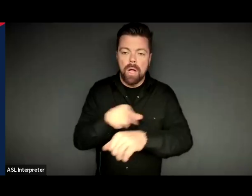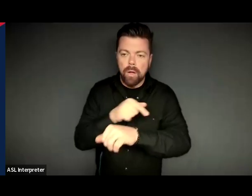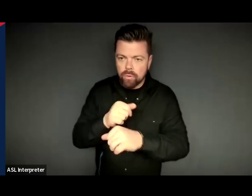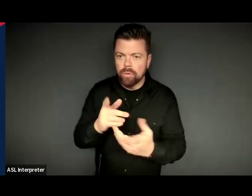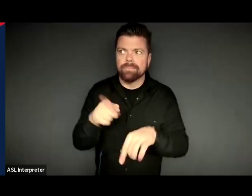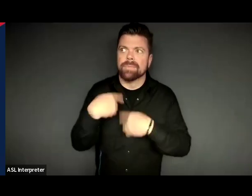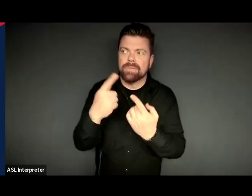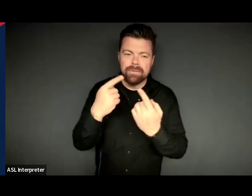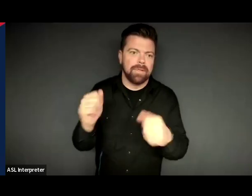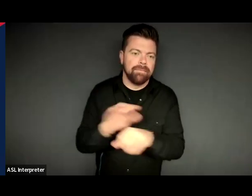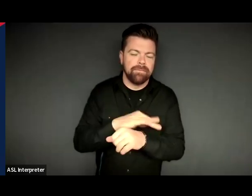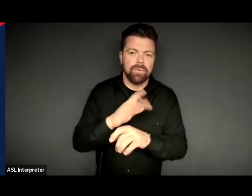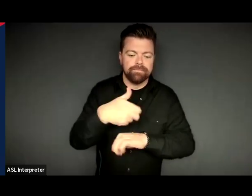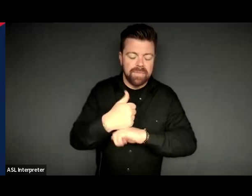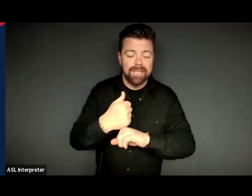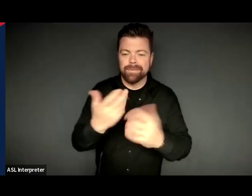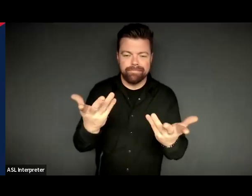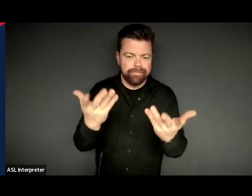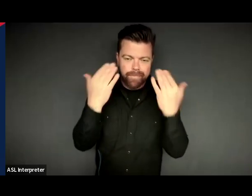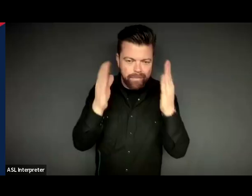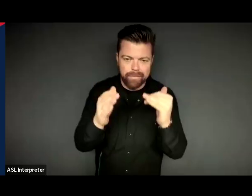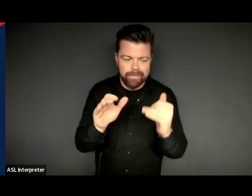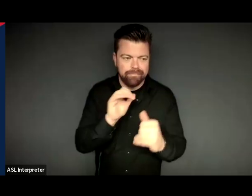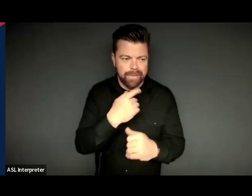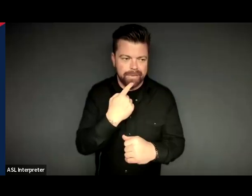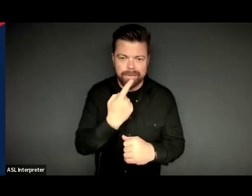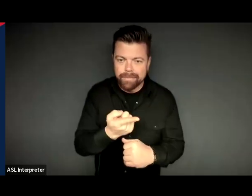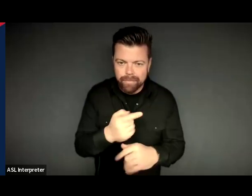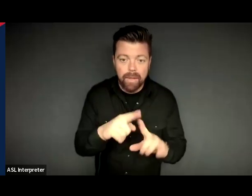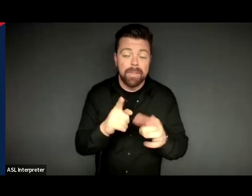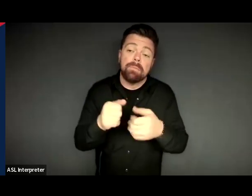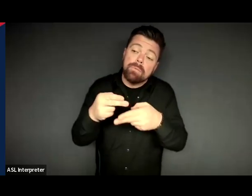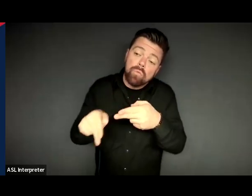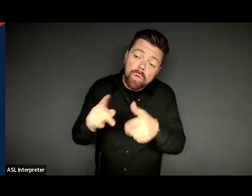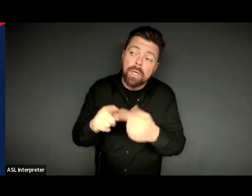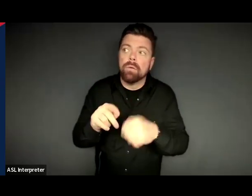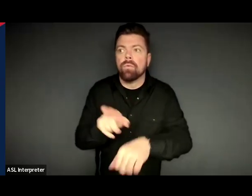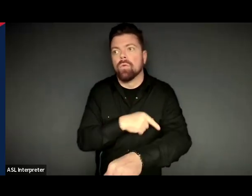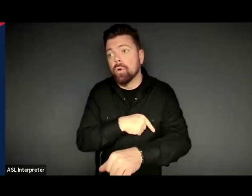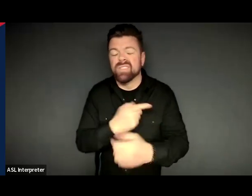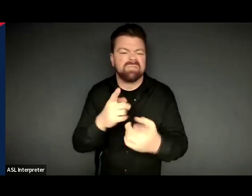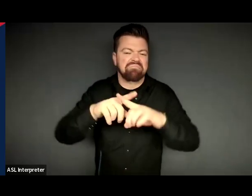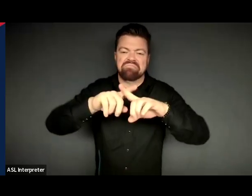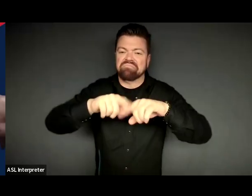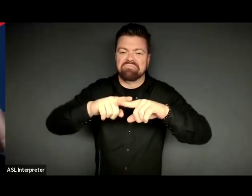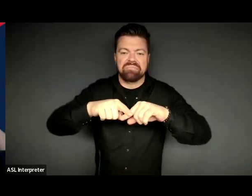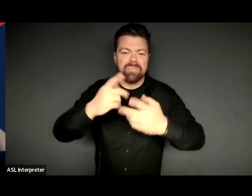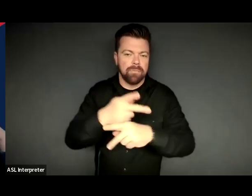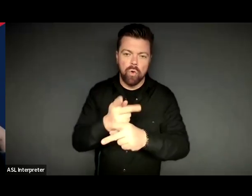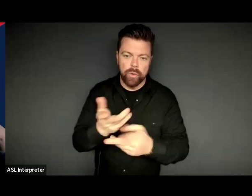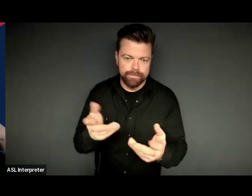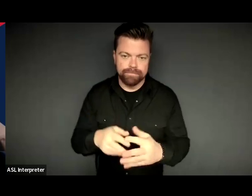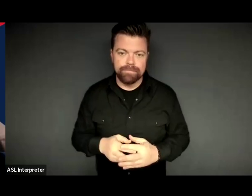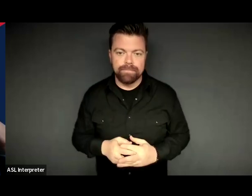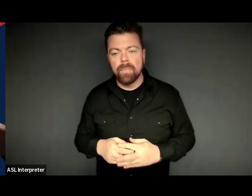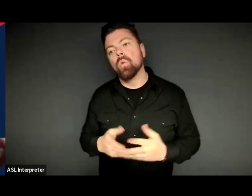I'm not even gonna say. But it can take a short amount of time, it can take a long amount of time. It just depends on what the product is and what's